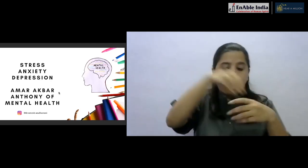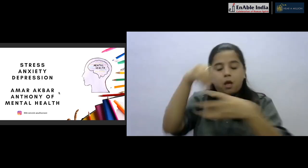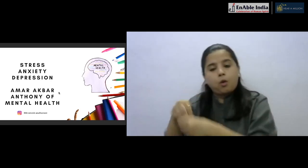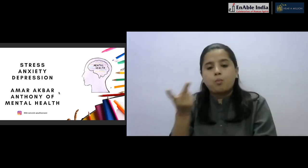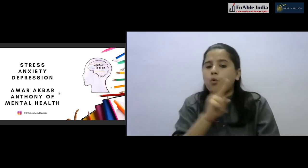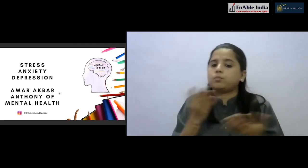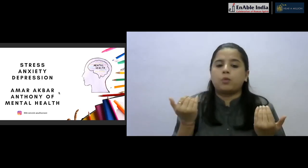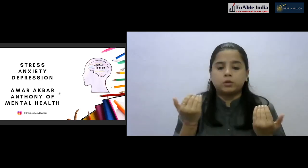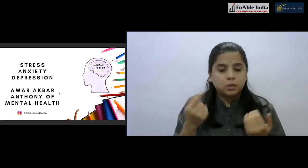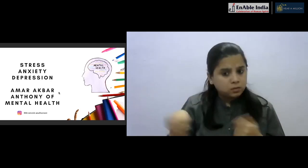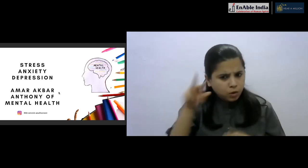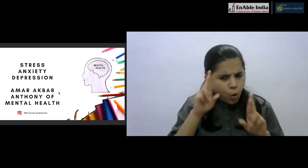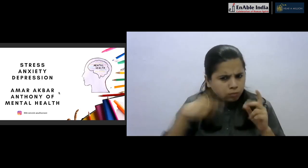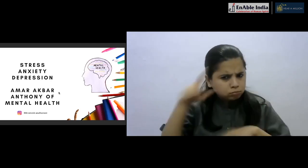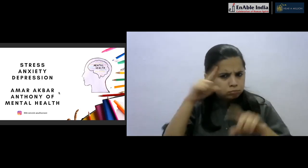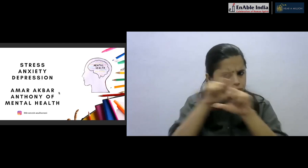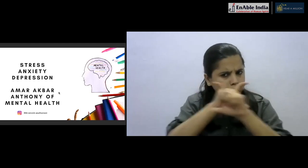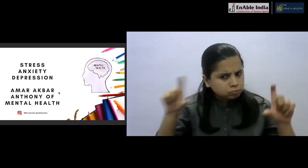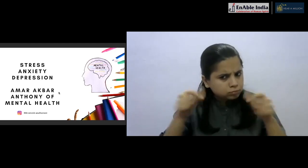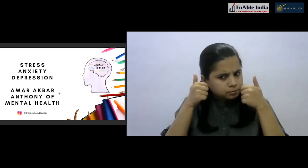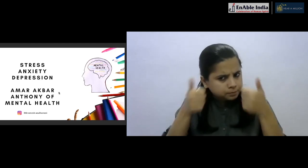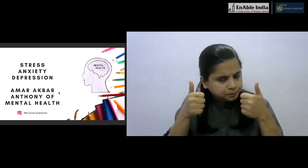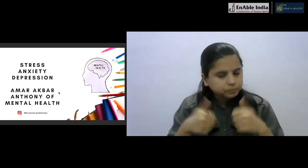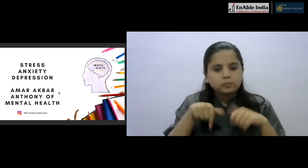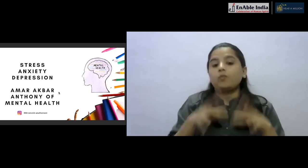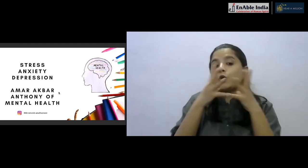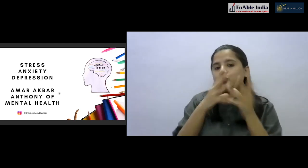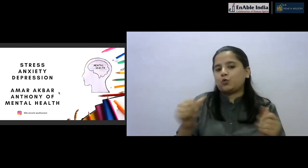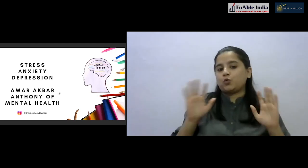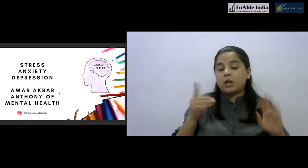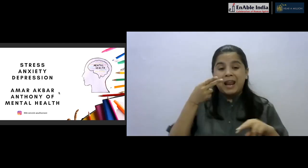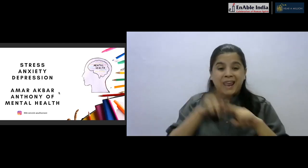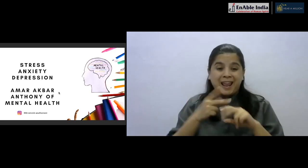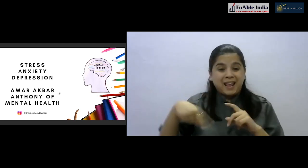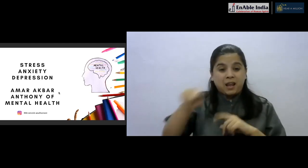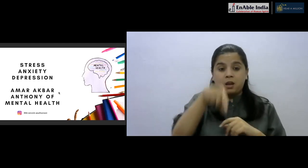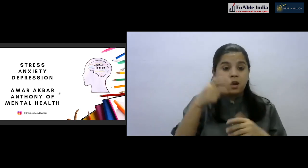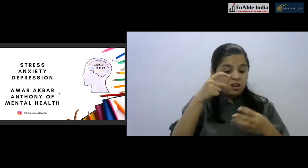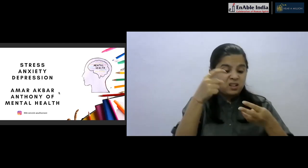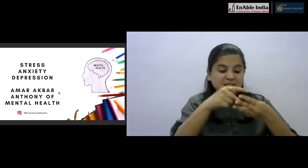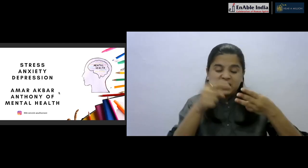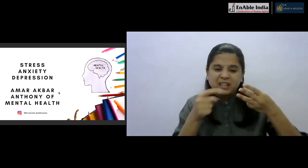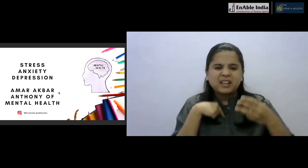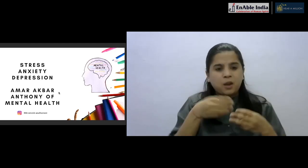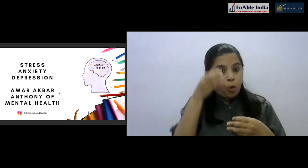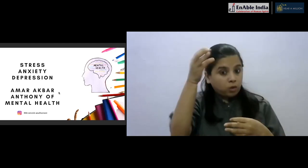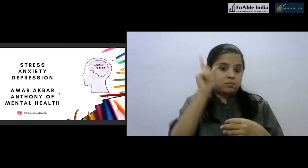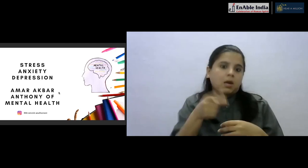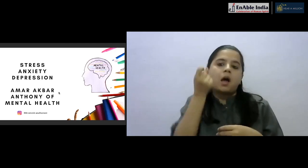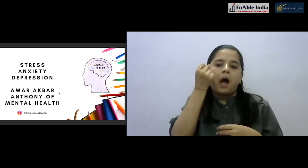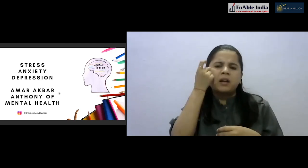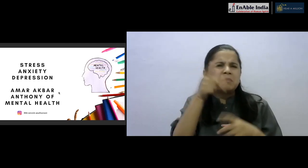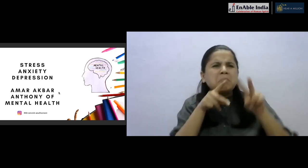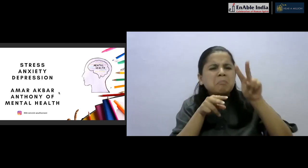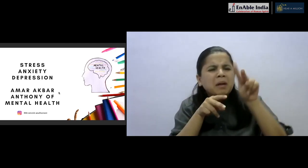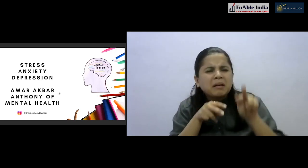Are we okay with that? And now we will come to the solutions, because if we don't understand these simple concepts,